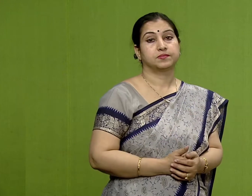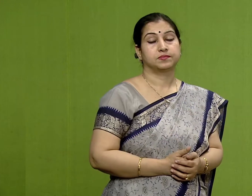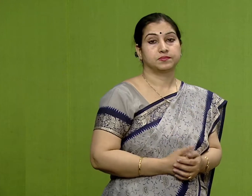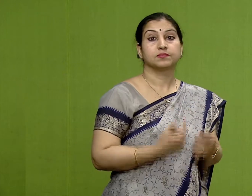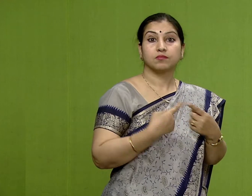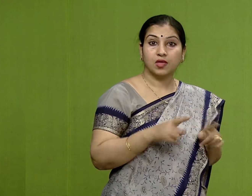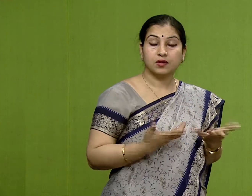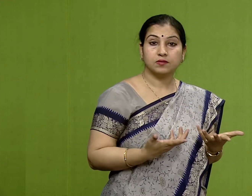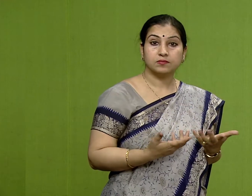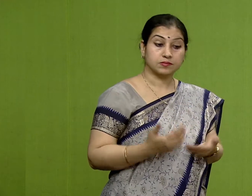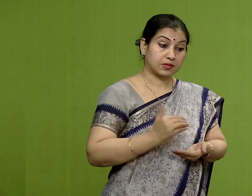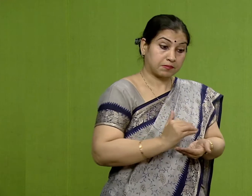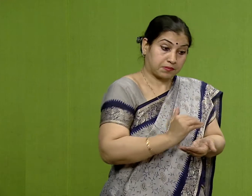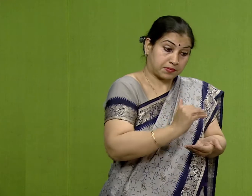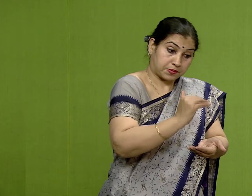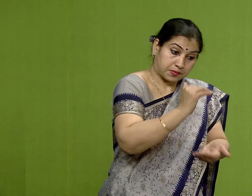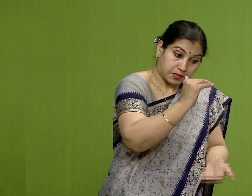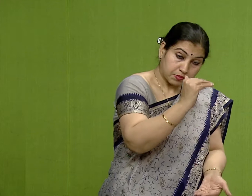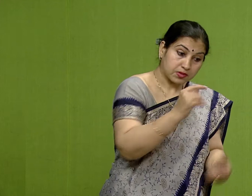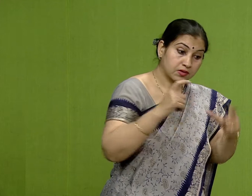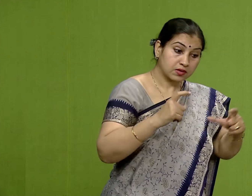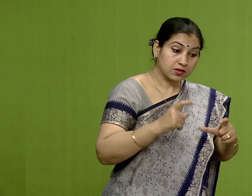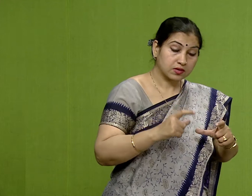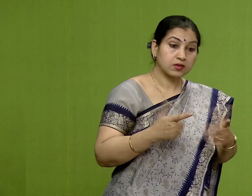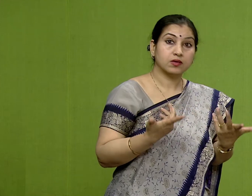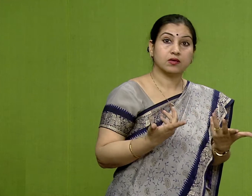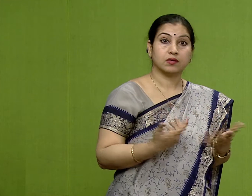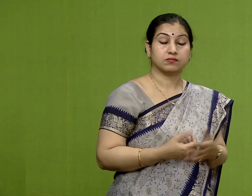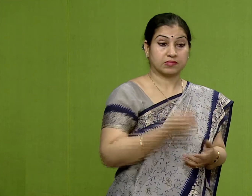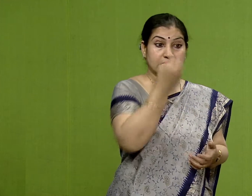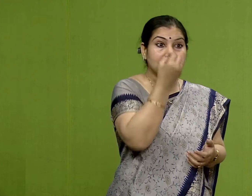but rearing the baby is not easy.